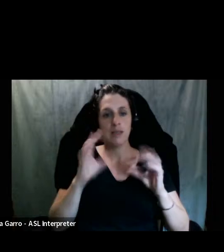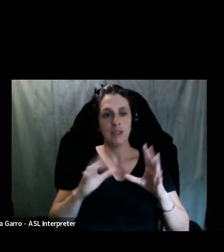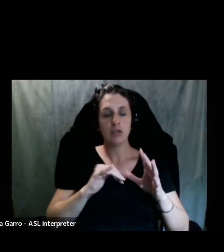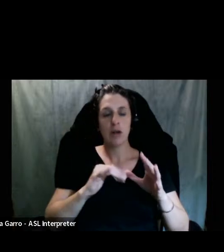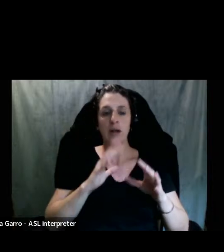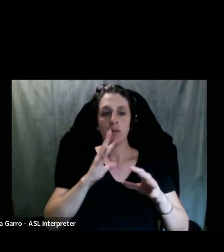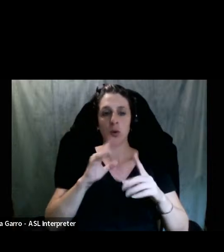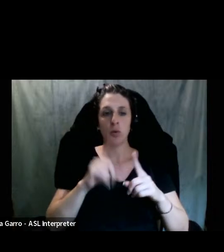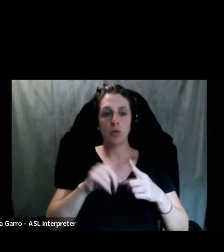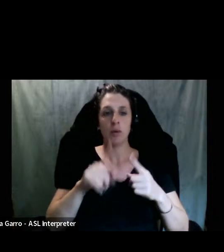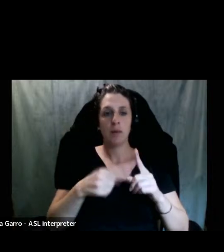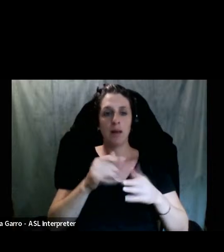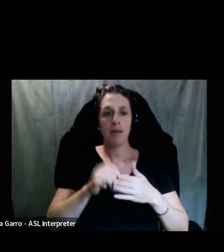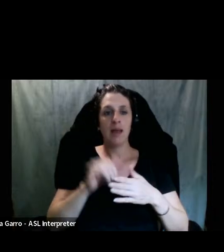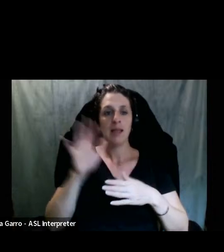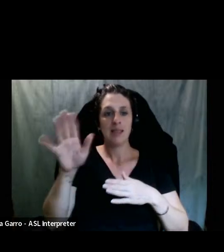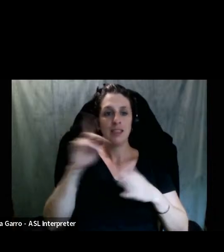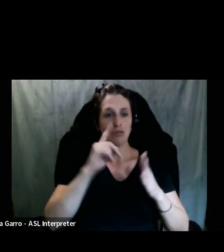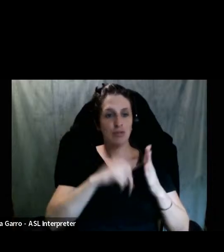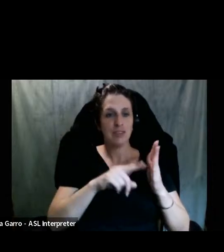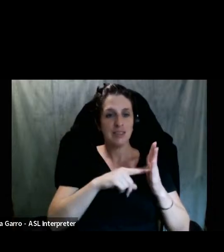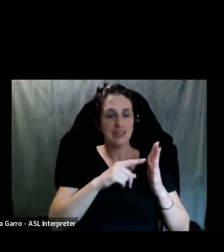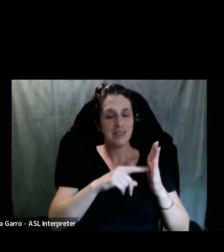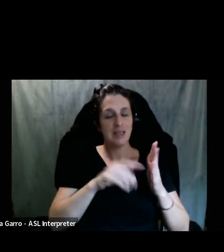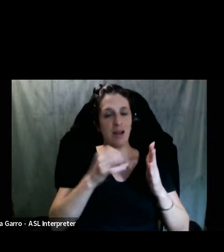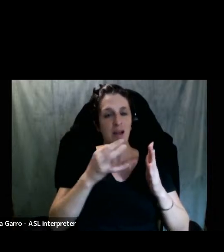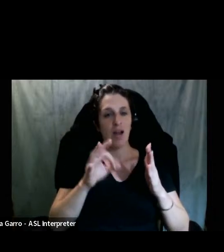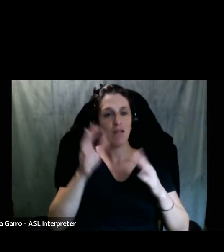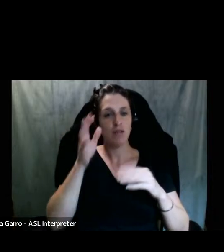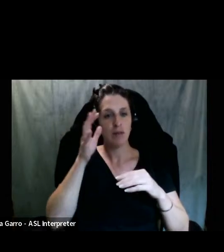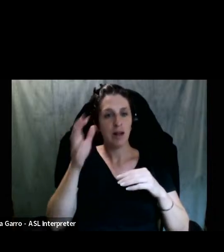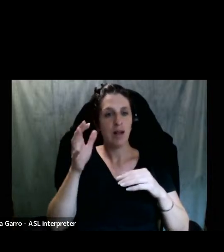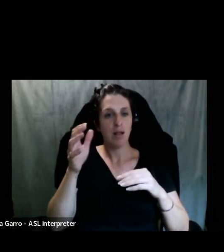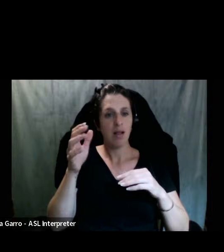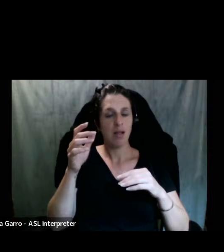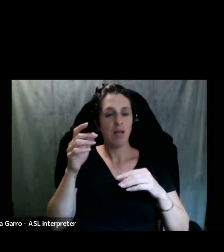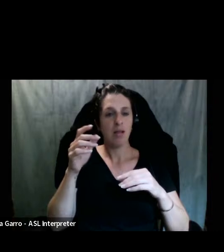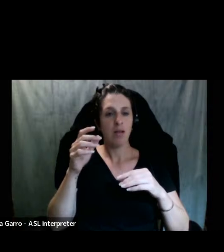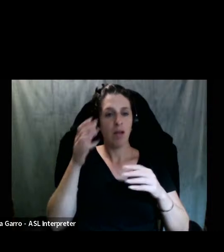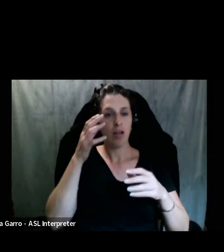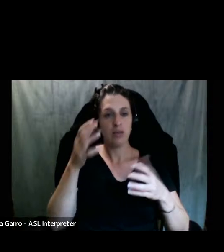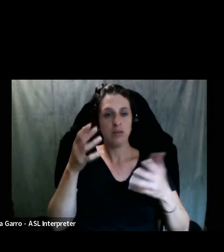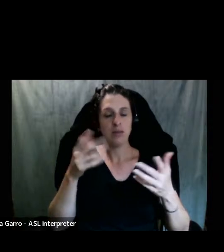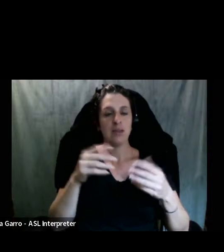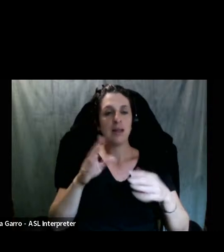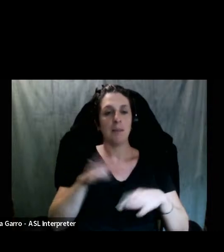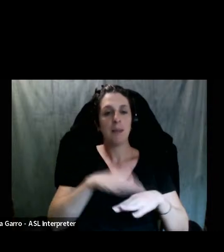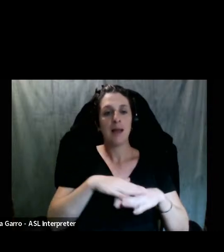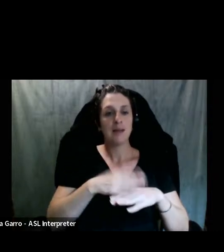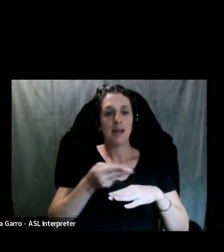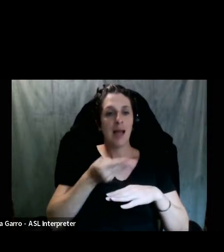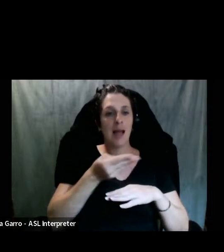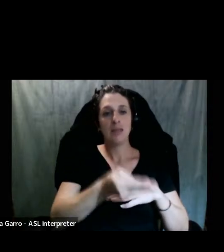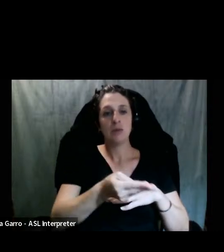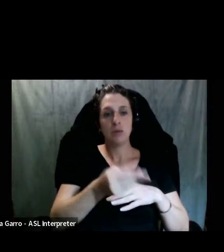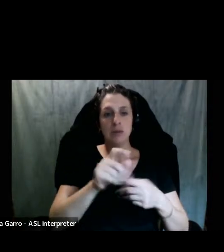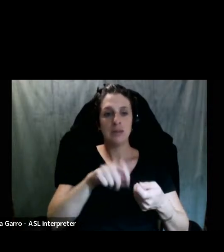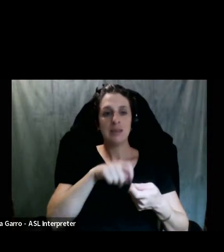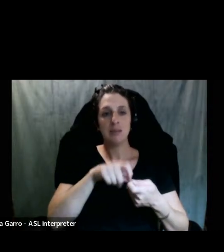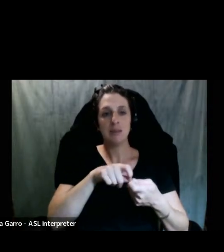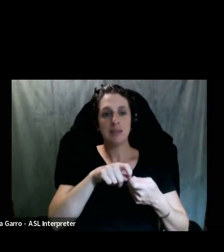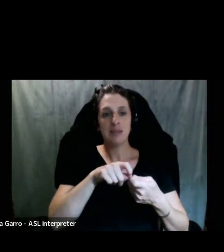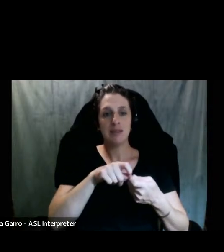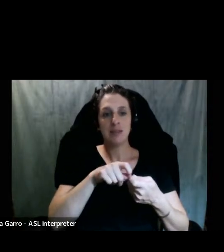this, his critique of critical consciousness is that it's basically handing the students a specific critique